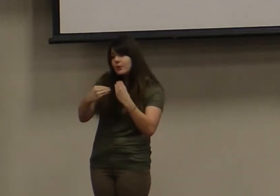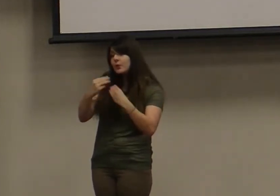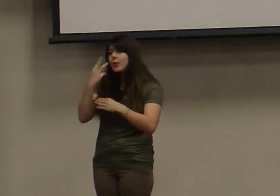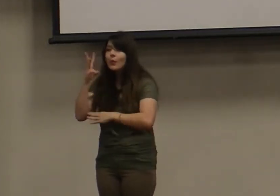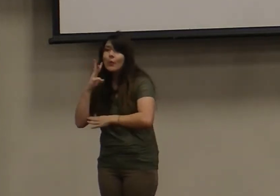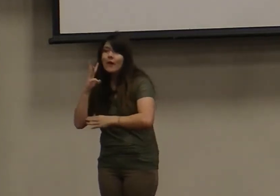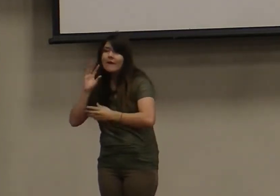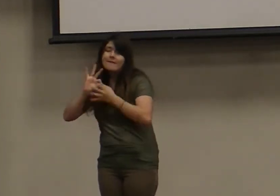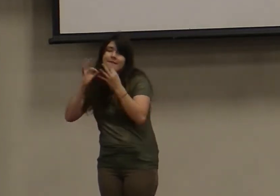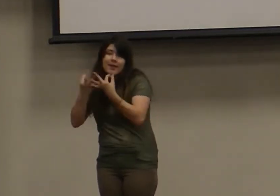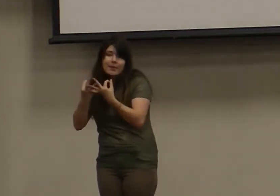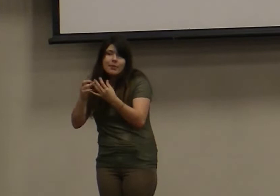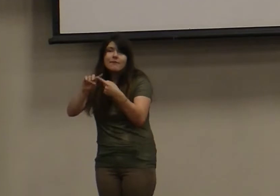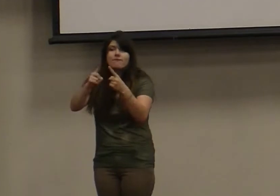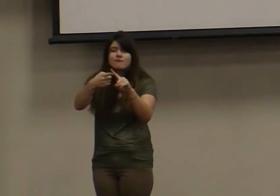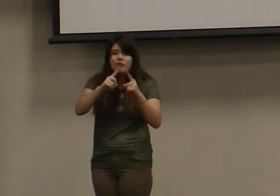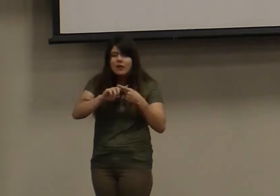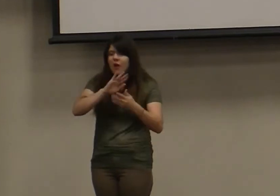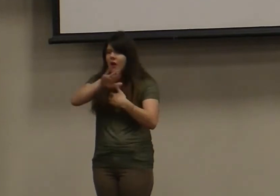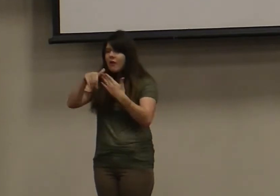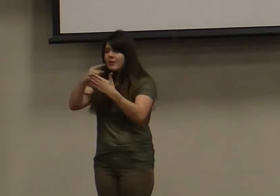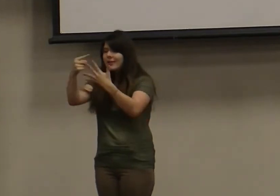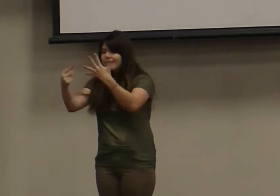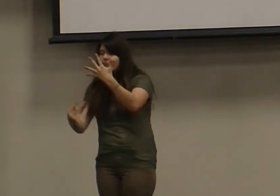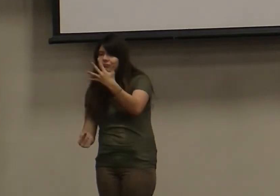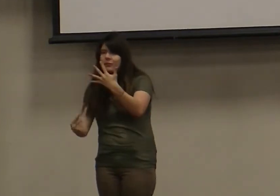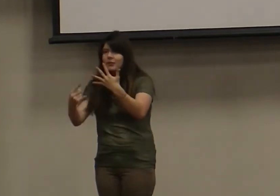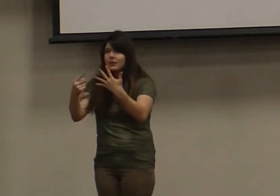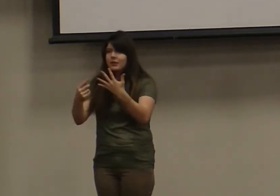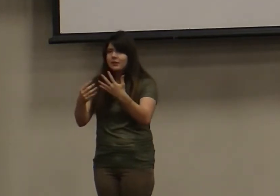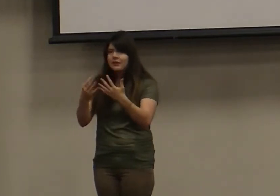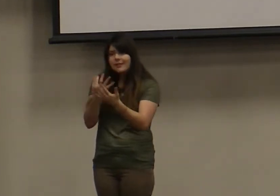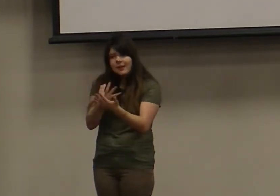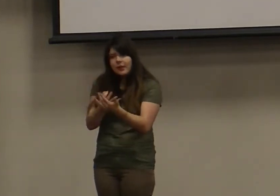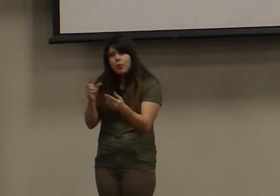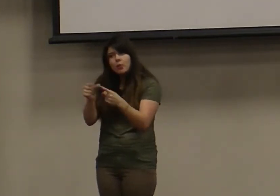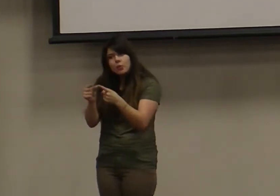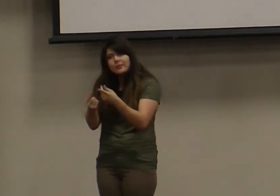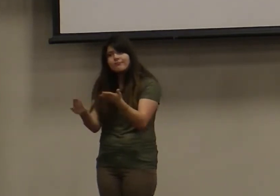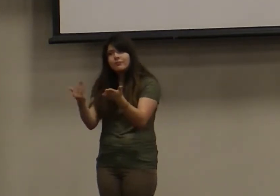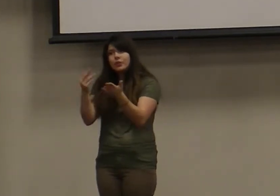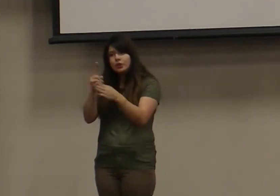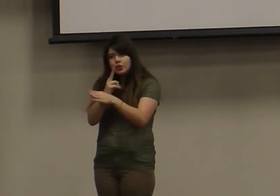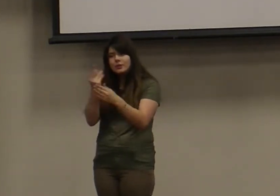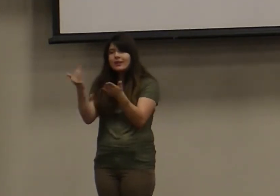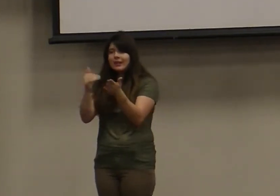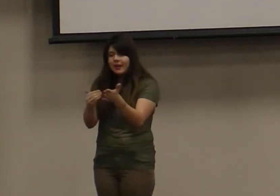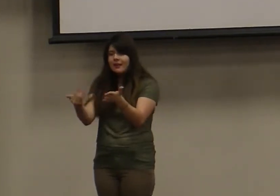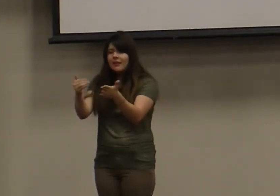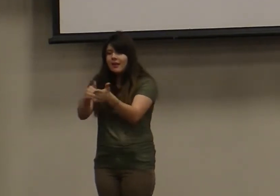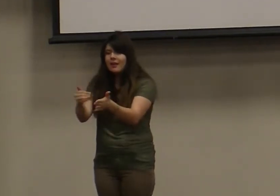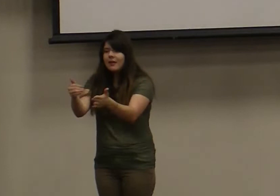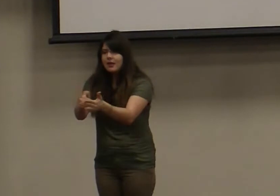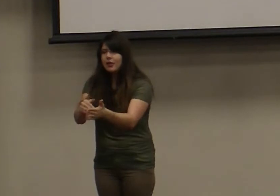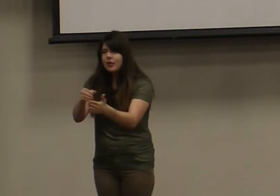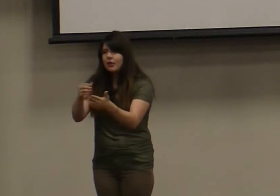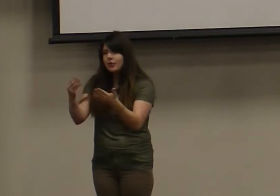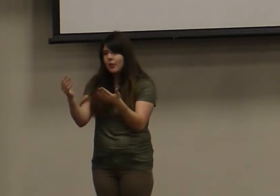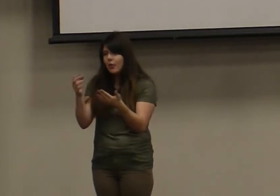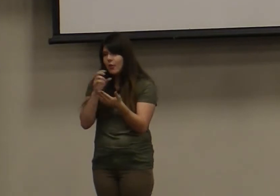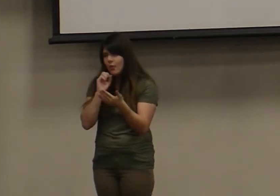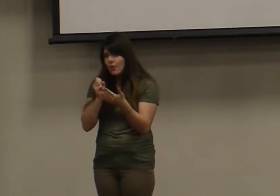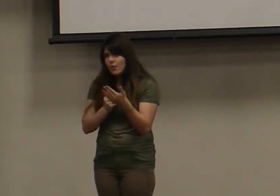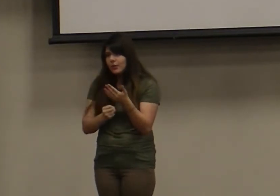and friends and all the things. In fact, the word that was used over and over again in the Old Testament was that their hearts